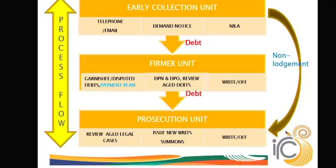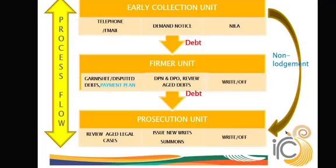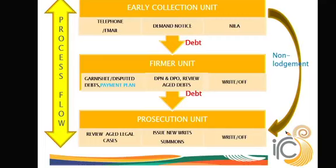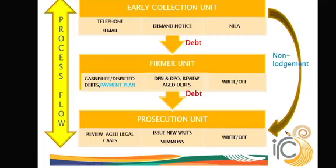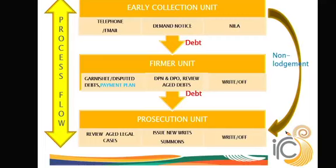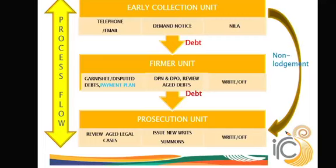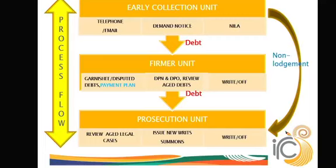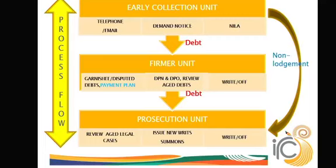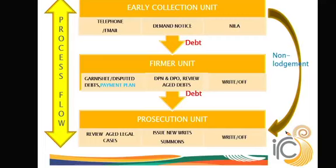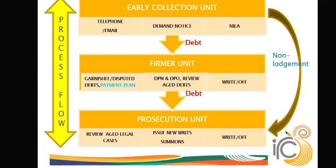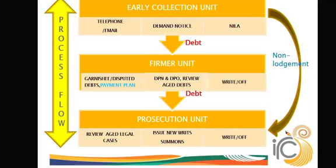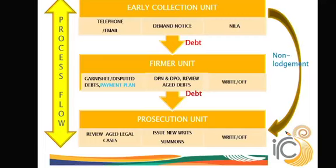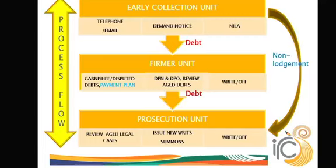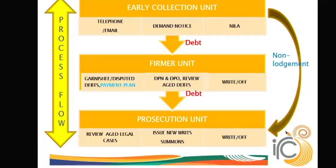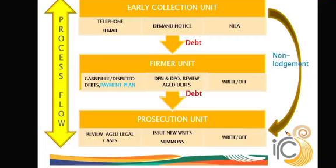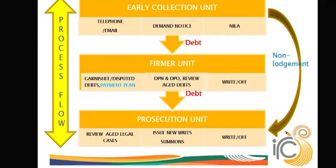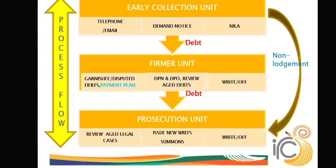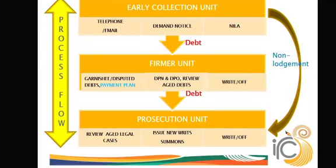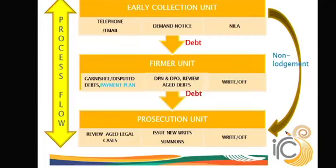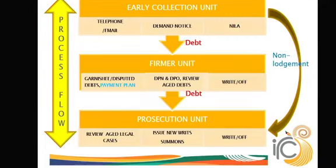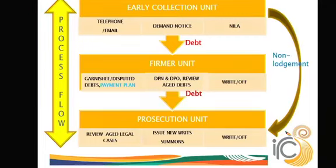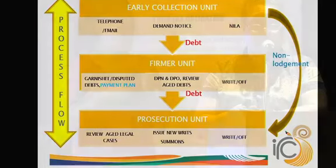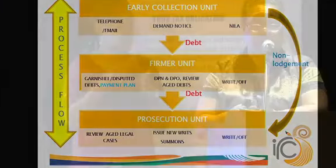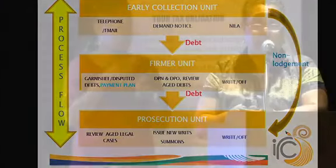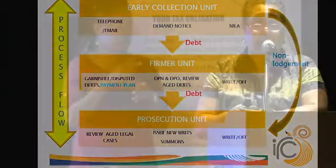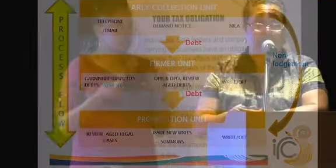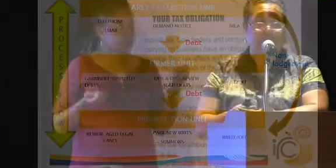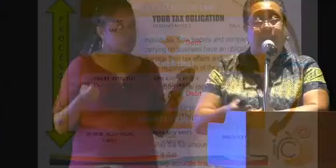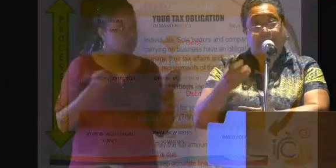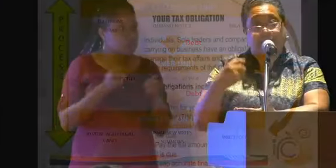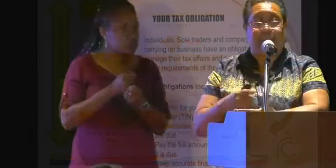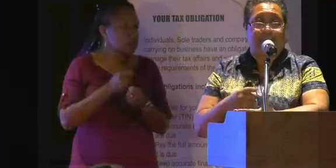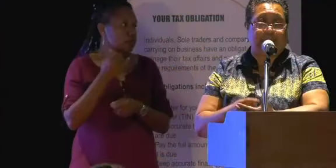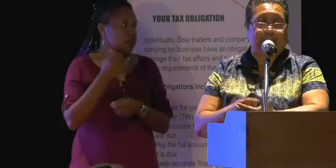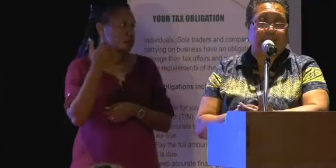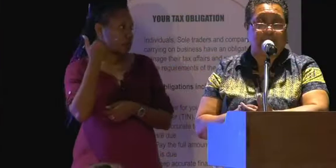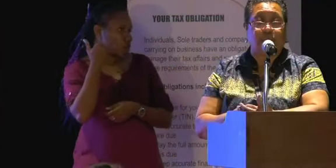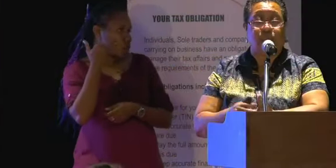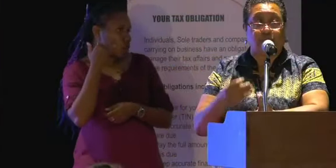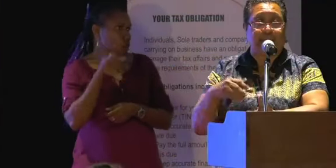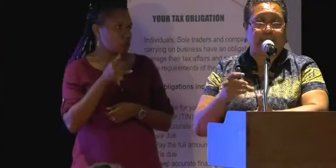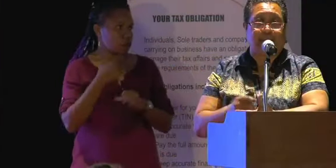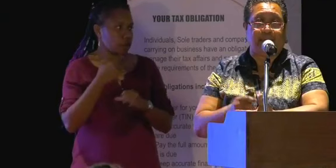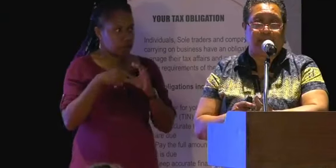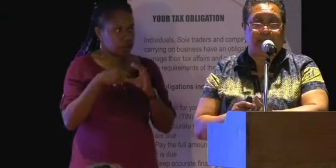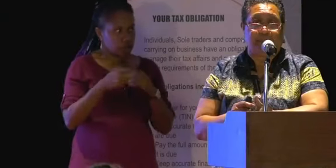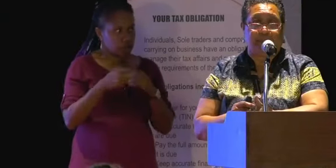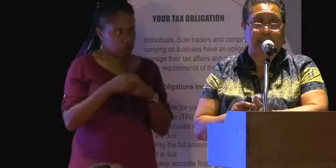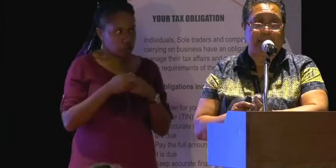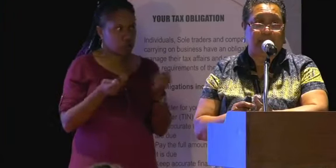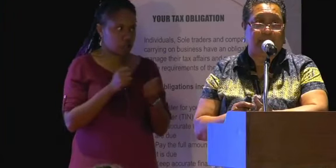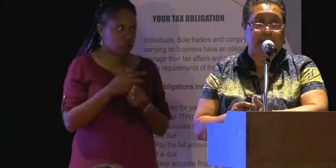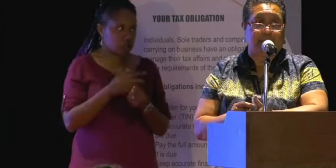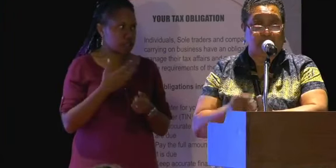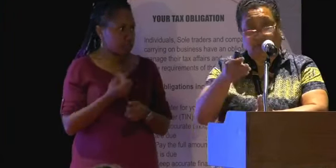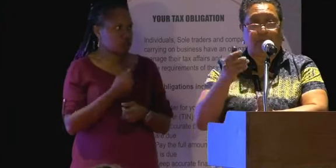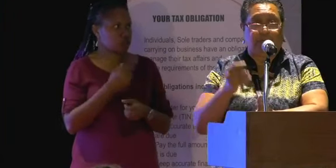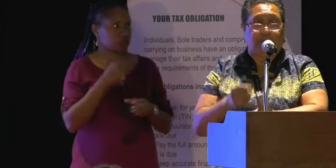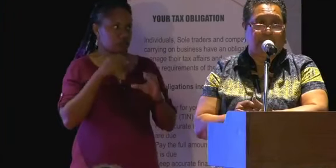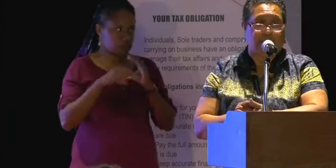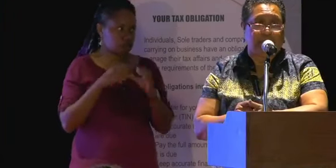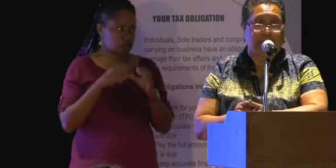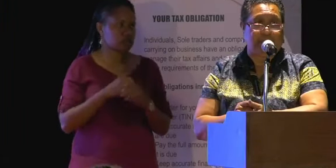important. If you change your email address or your telephone number, please let us know so we can update